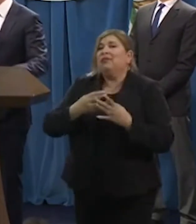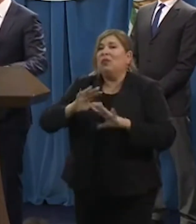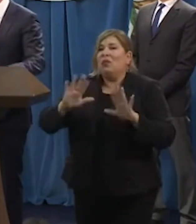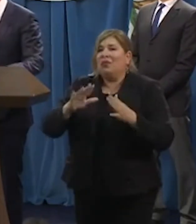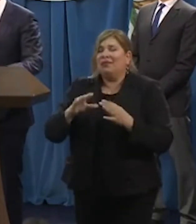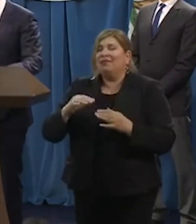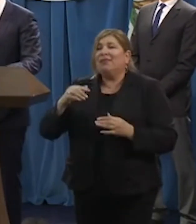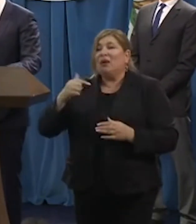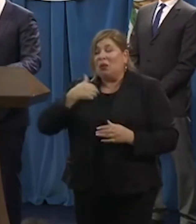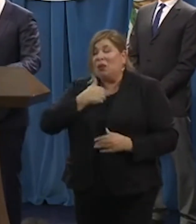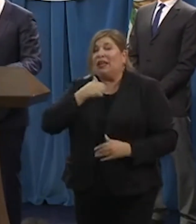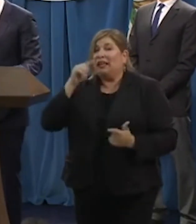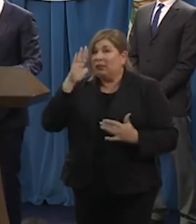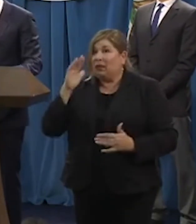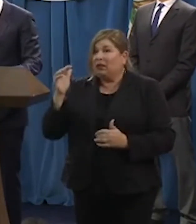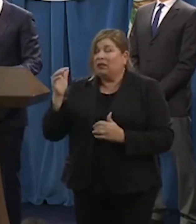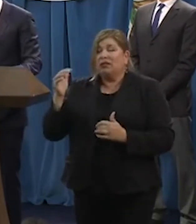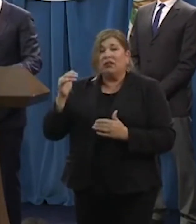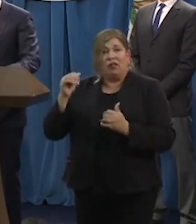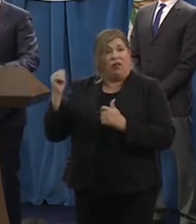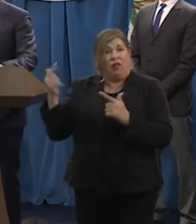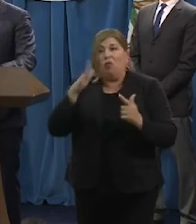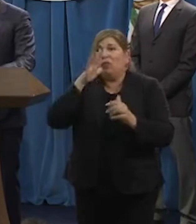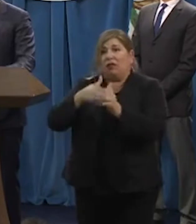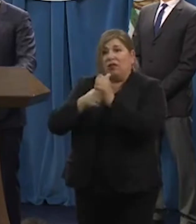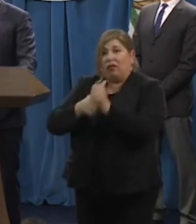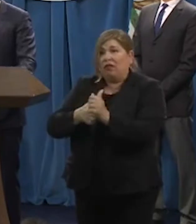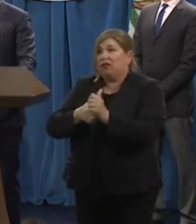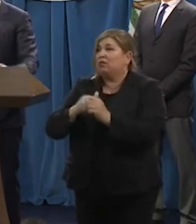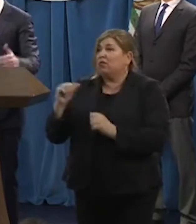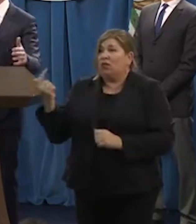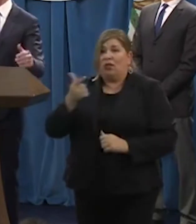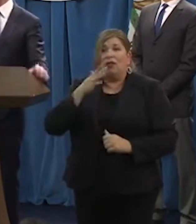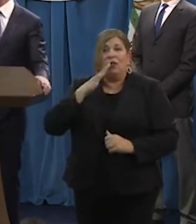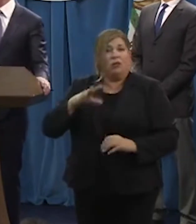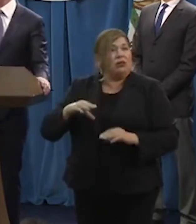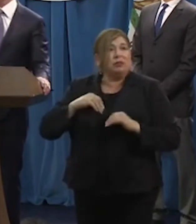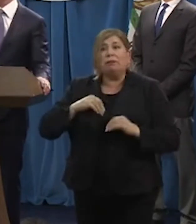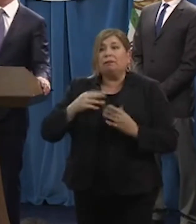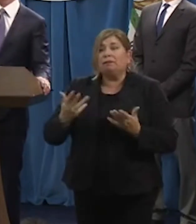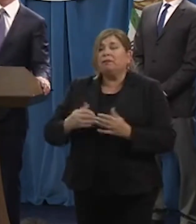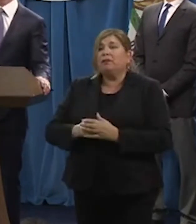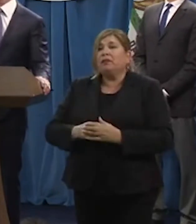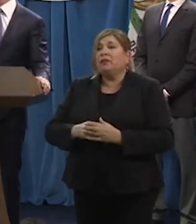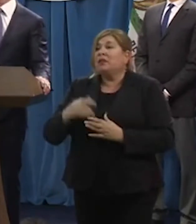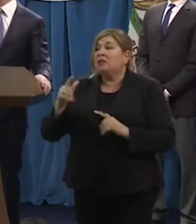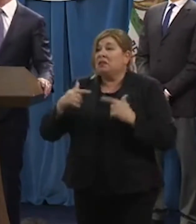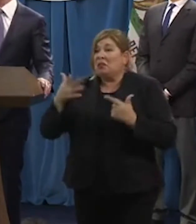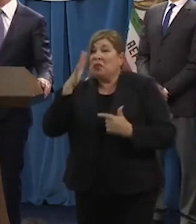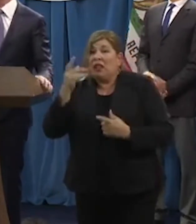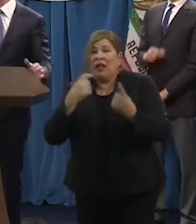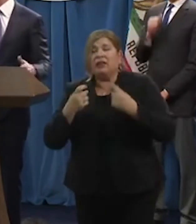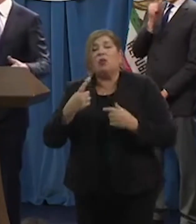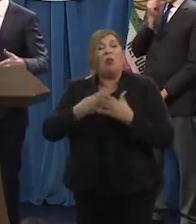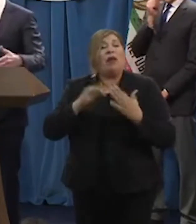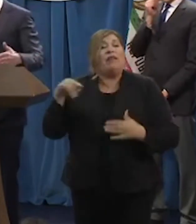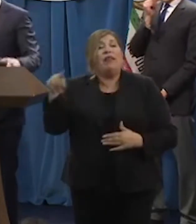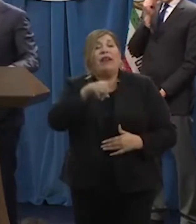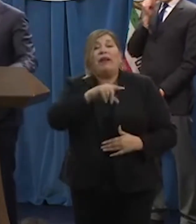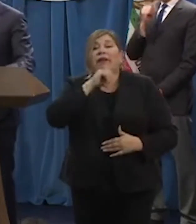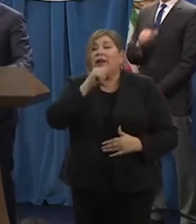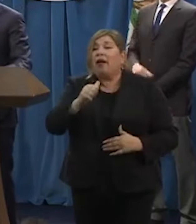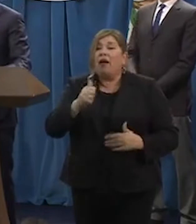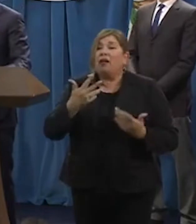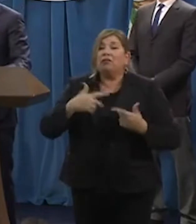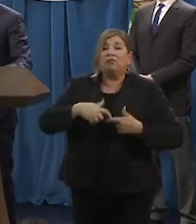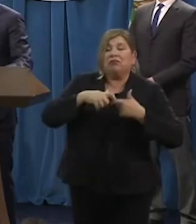that it will be advanced and will be adopted. Invariably, you're going to ask, well, what happens if it isn't? I'm not